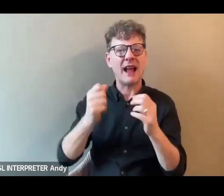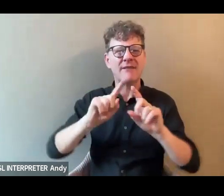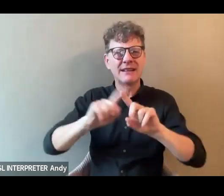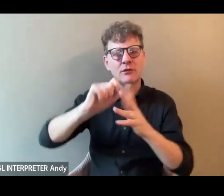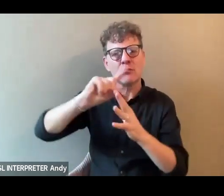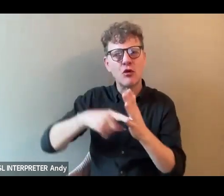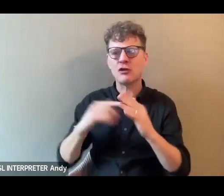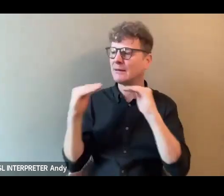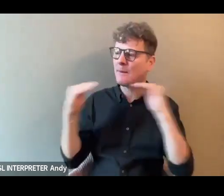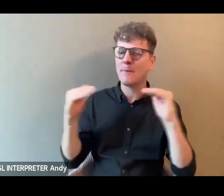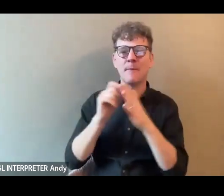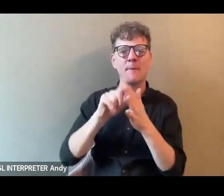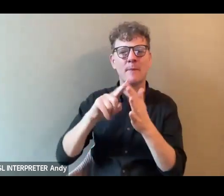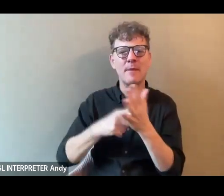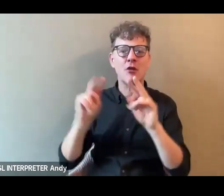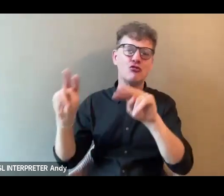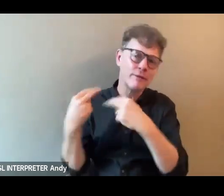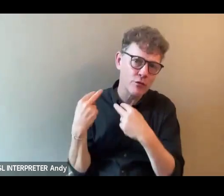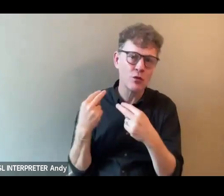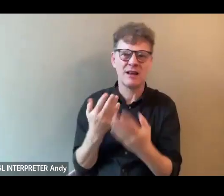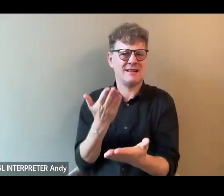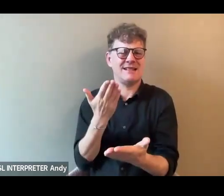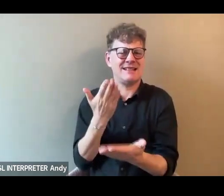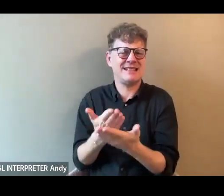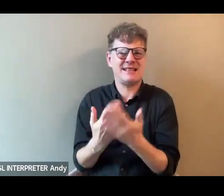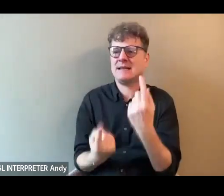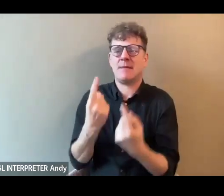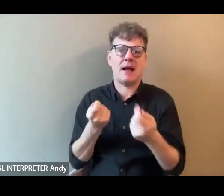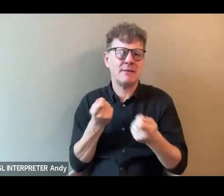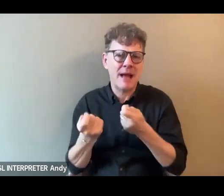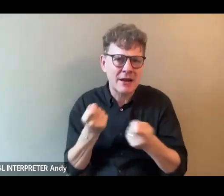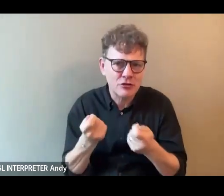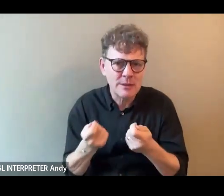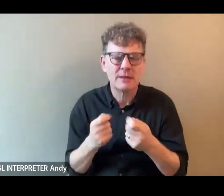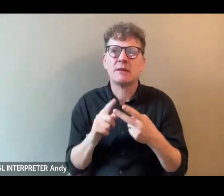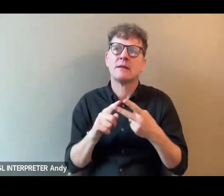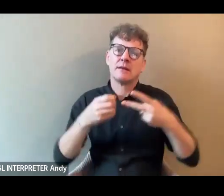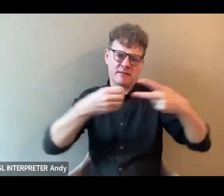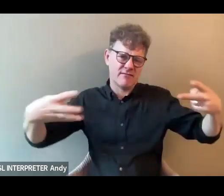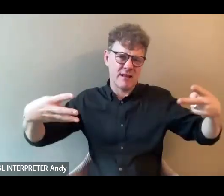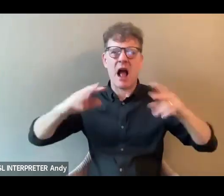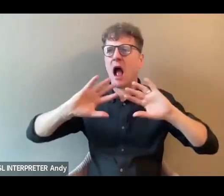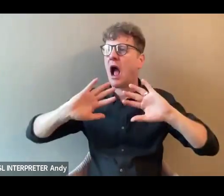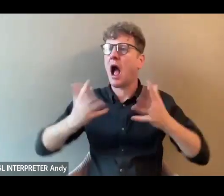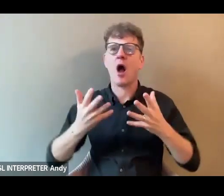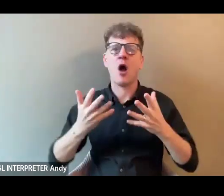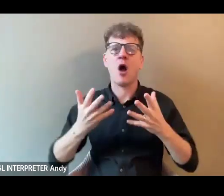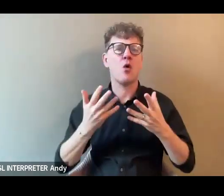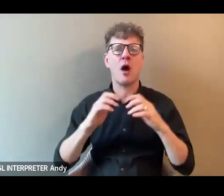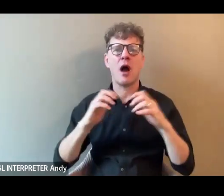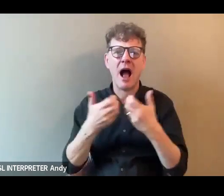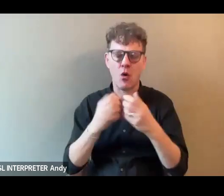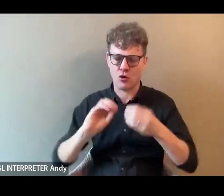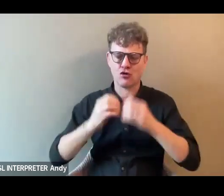peer review, demand management, how do we create evidence-based effective